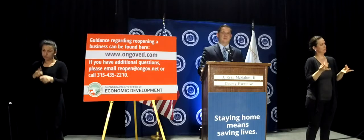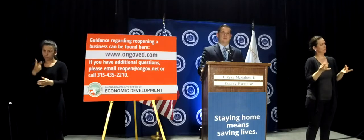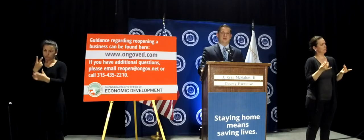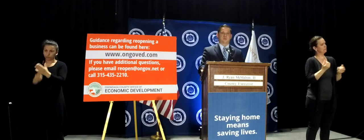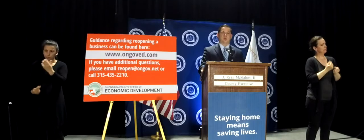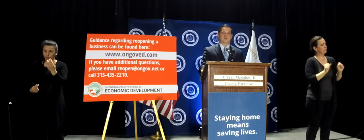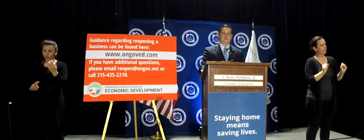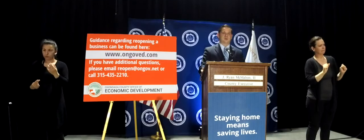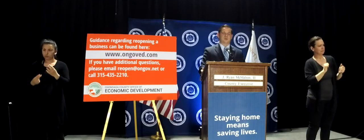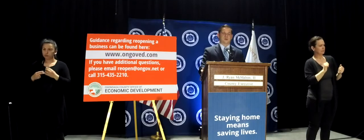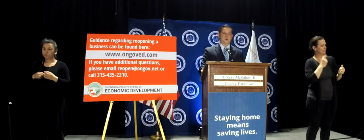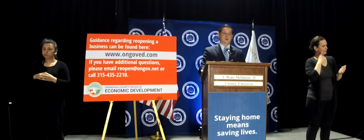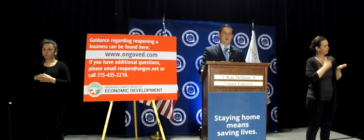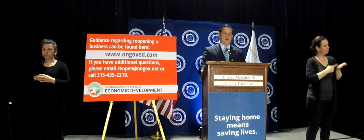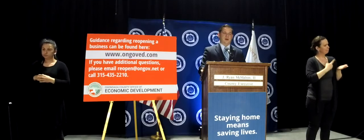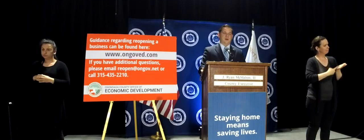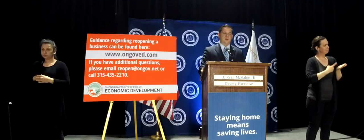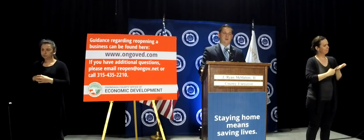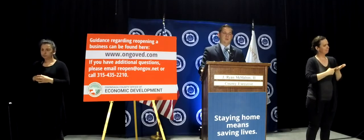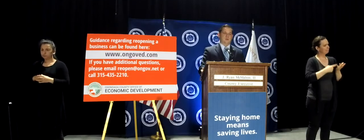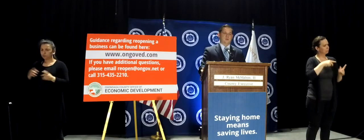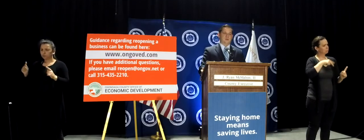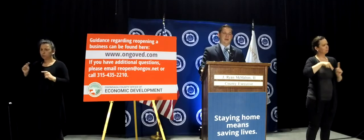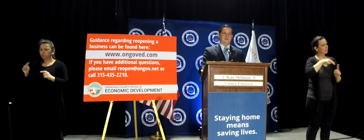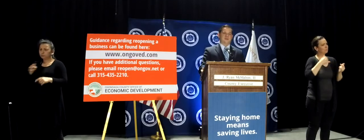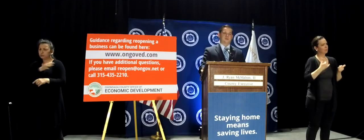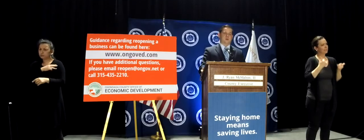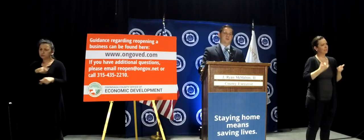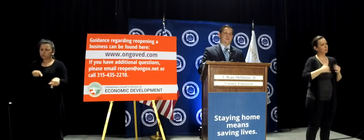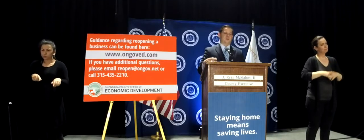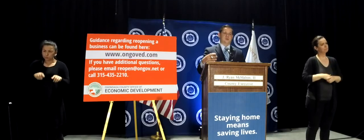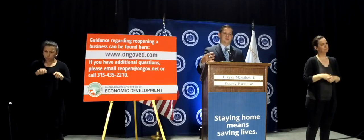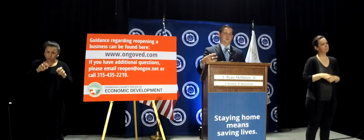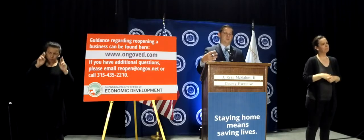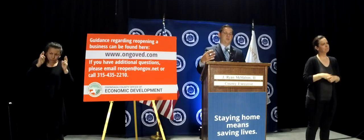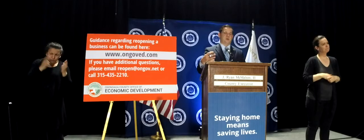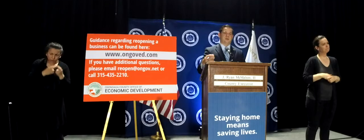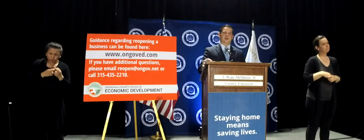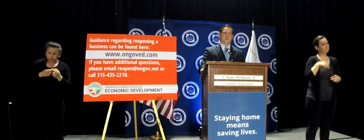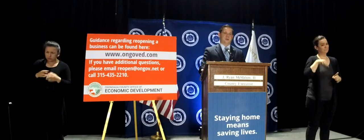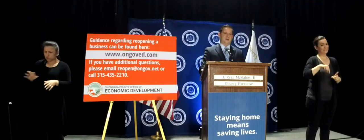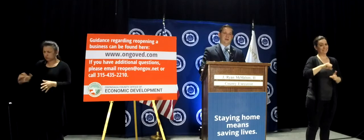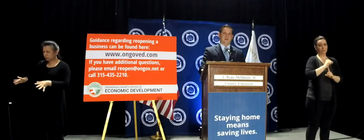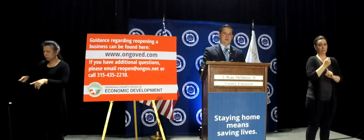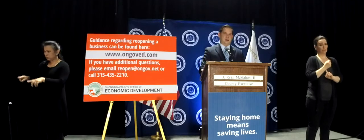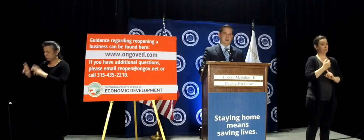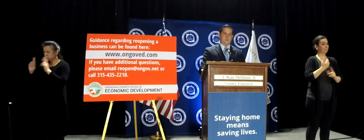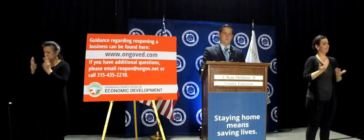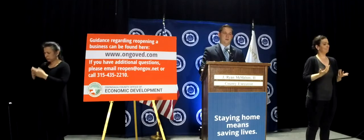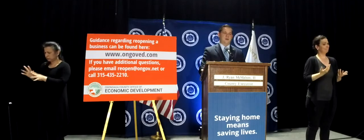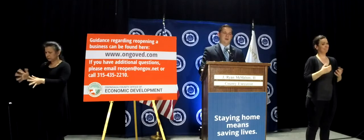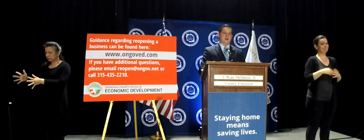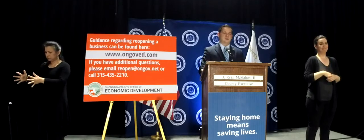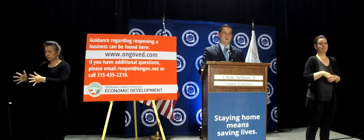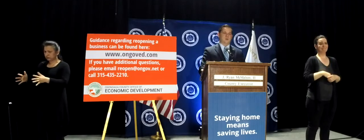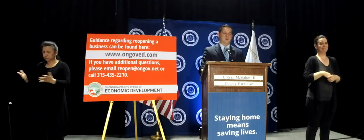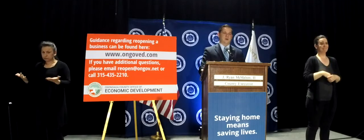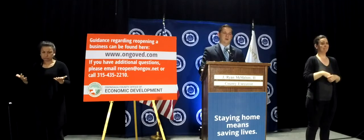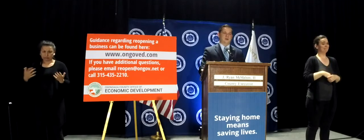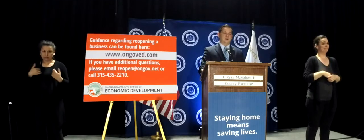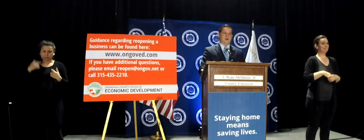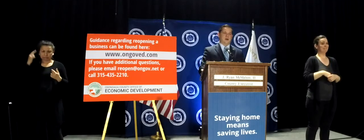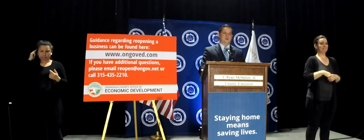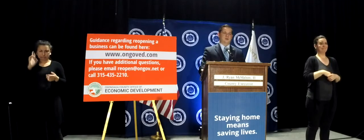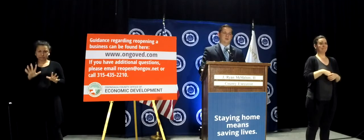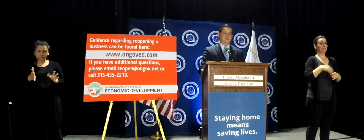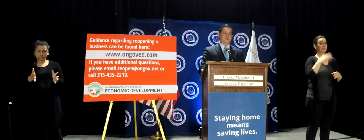by various points of view. So again, this is one of those situations where you're putting the airplane together in the air, and so we're